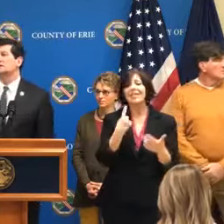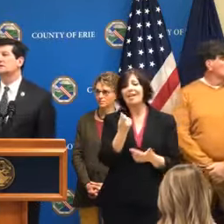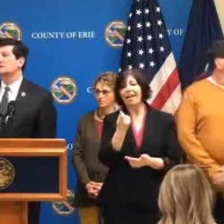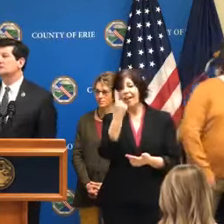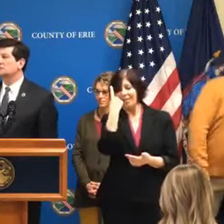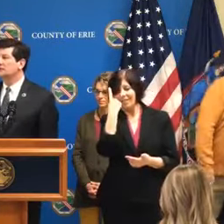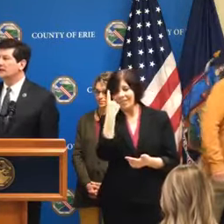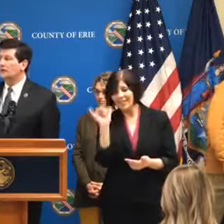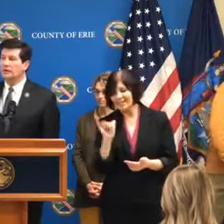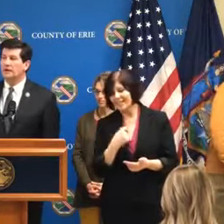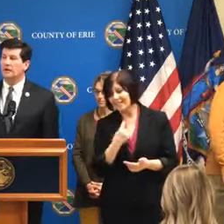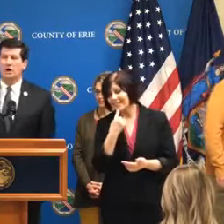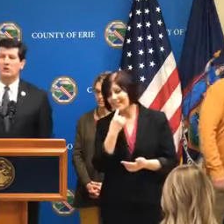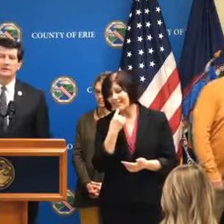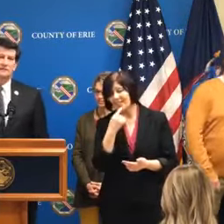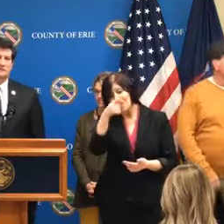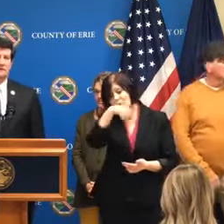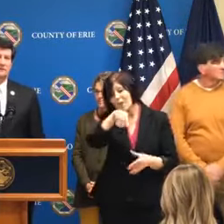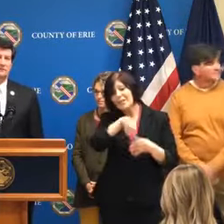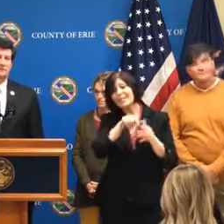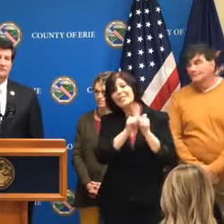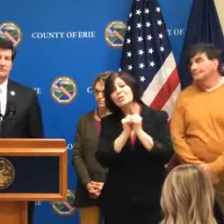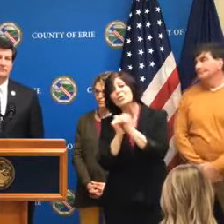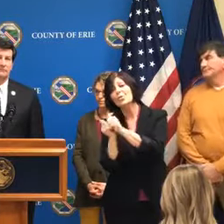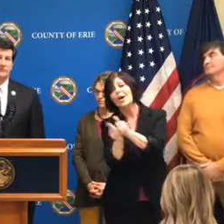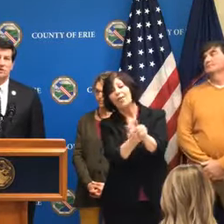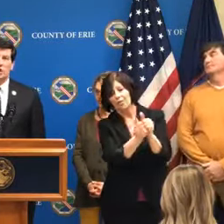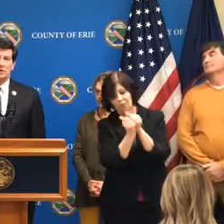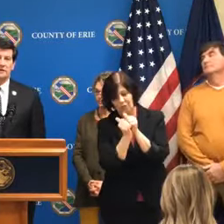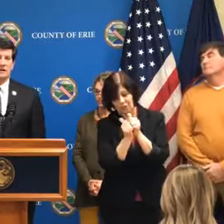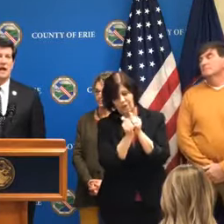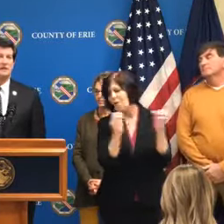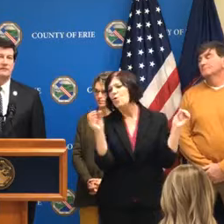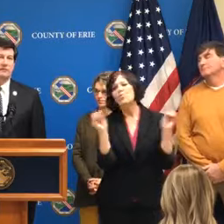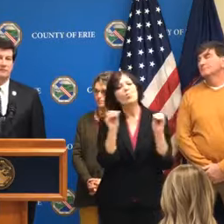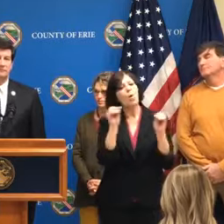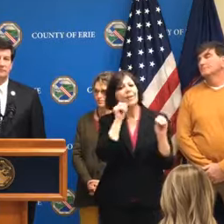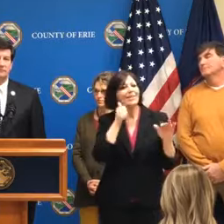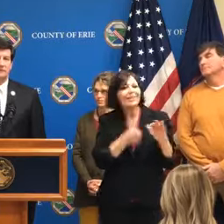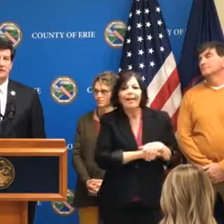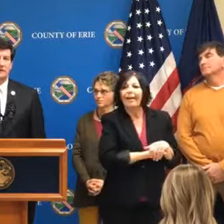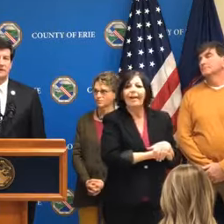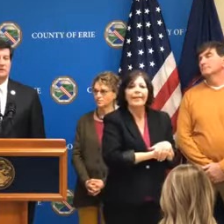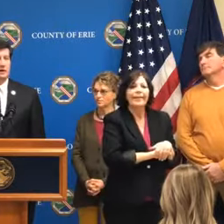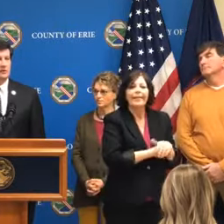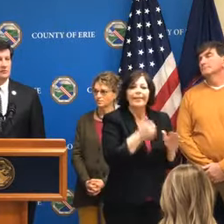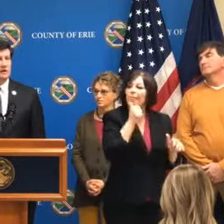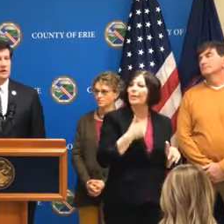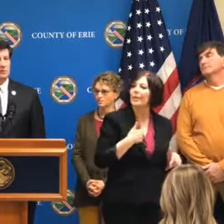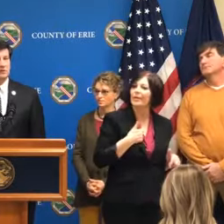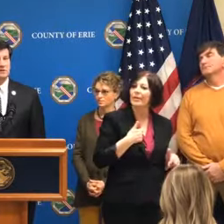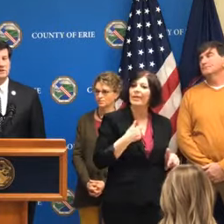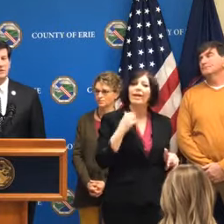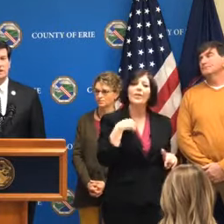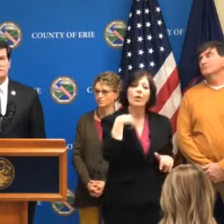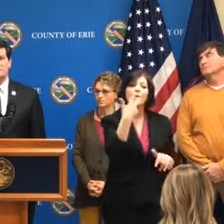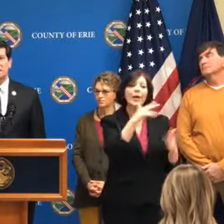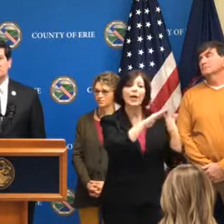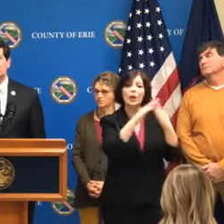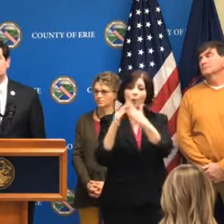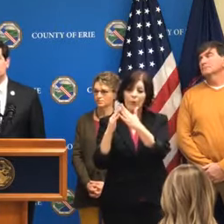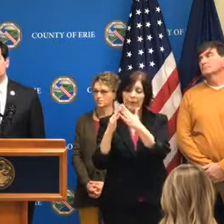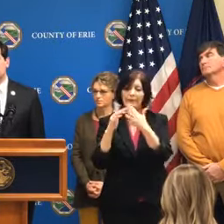understand, as I said once again, we are all in this together. No one can hide from it. There are 3 communities that have